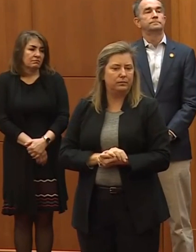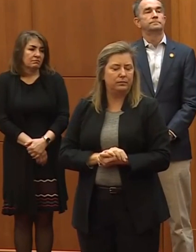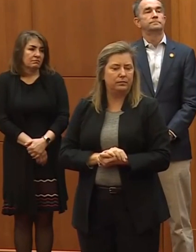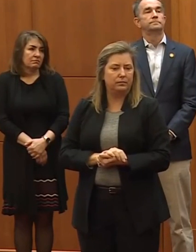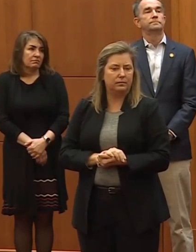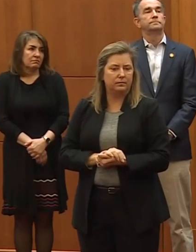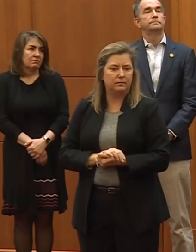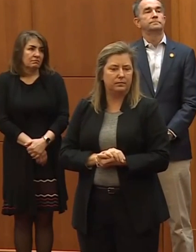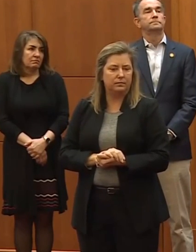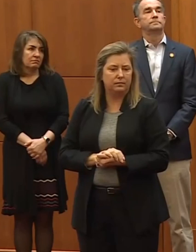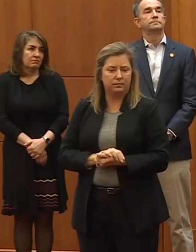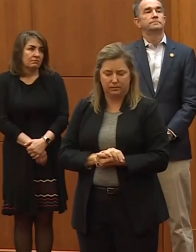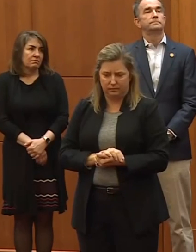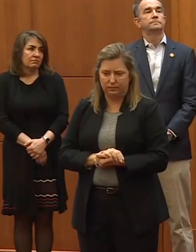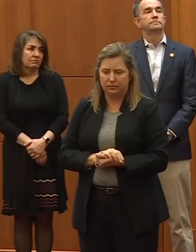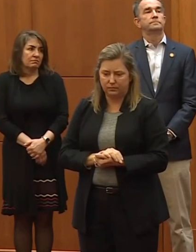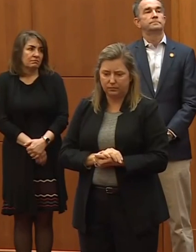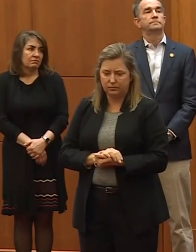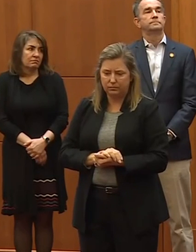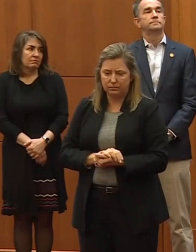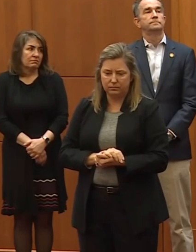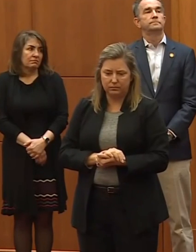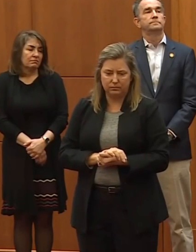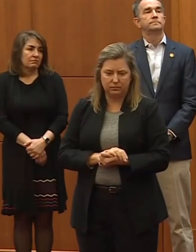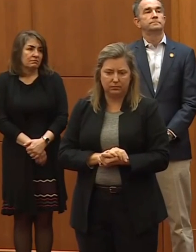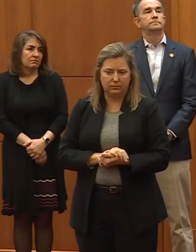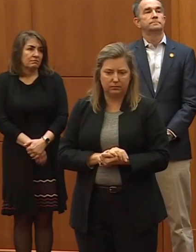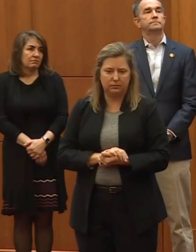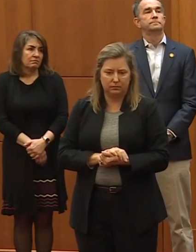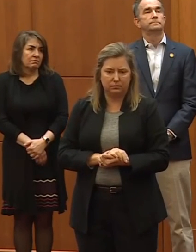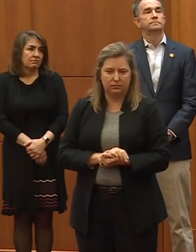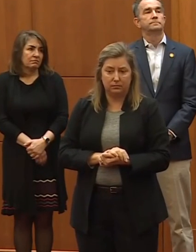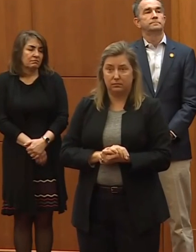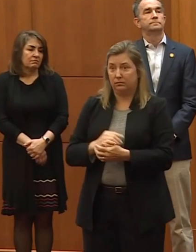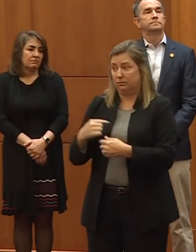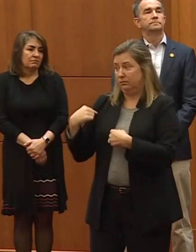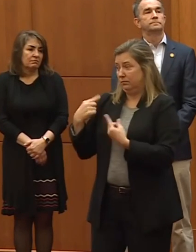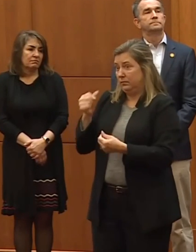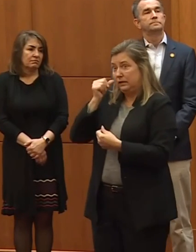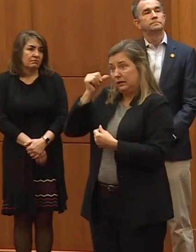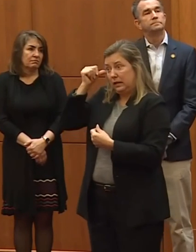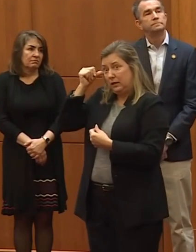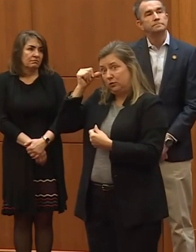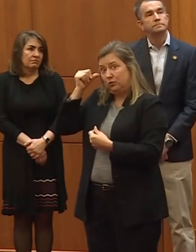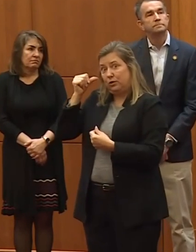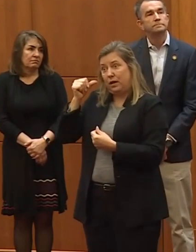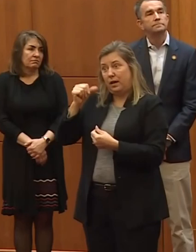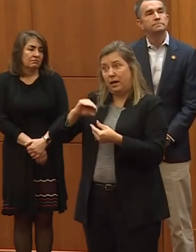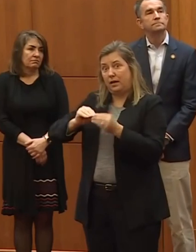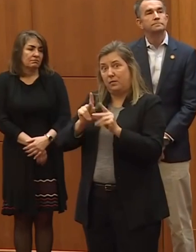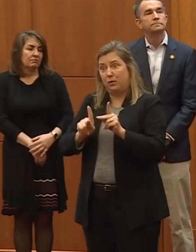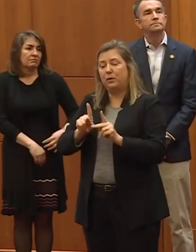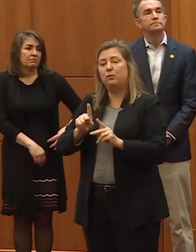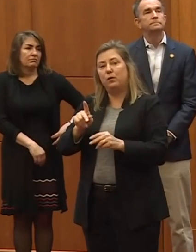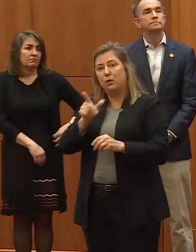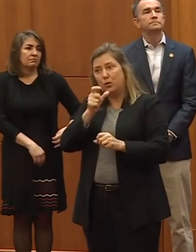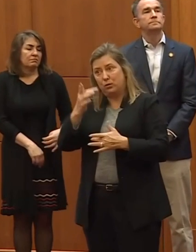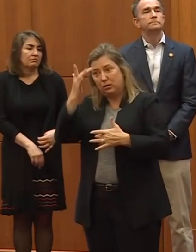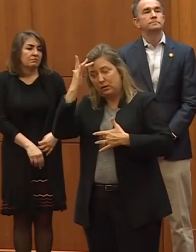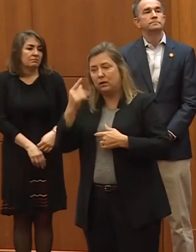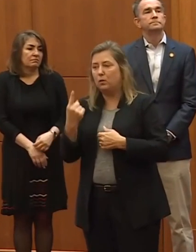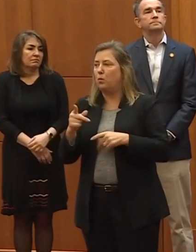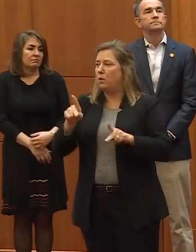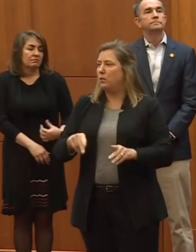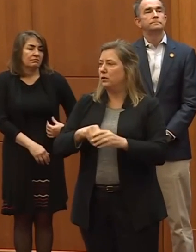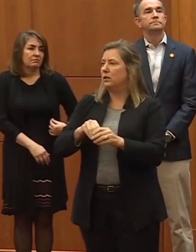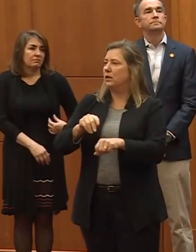Among the cases that have occurred since yesterday is one case in a long-term care